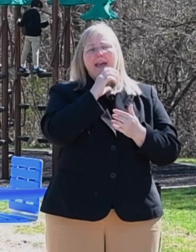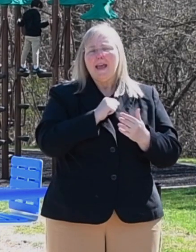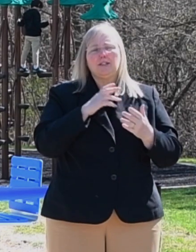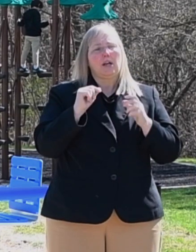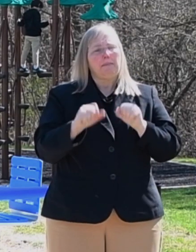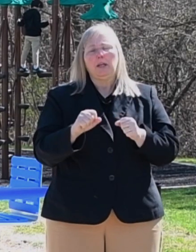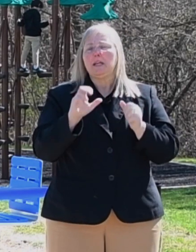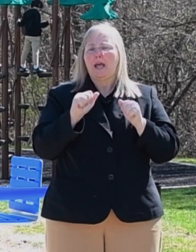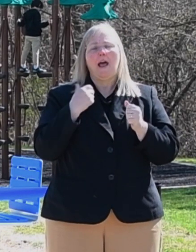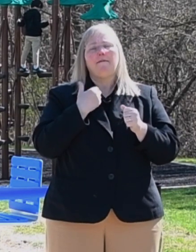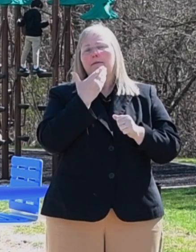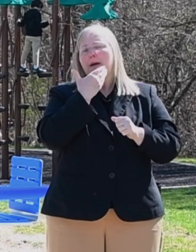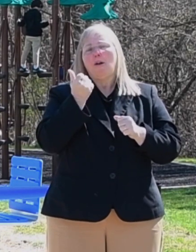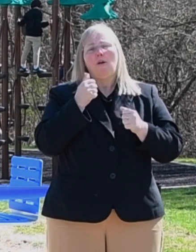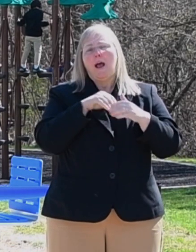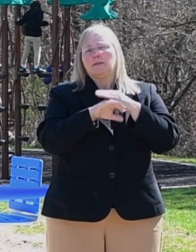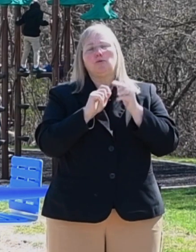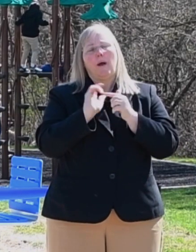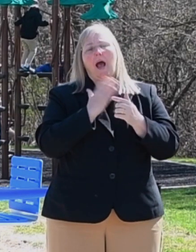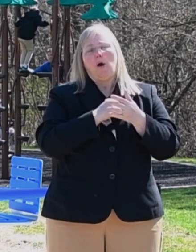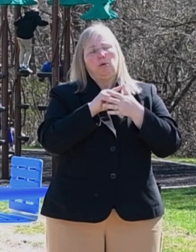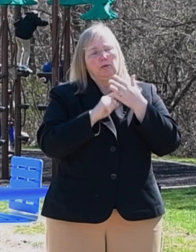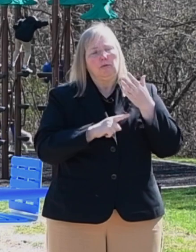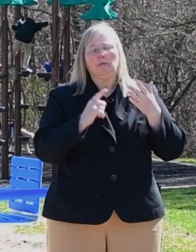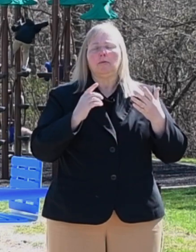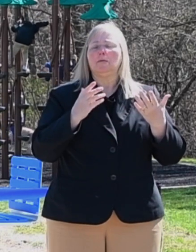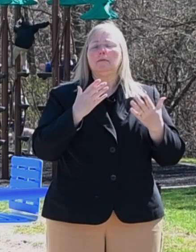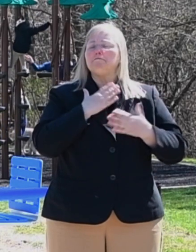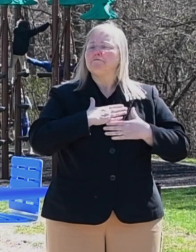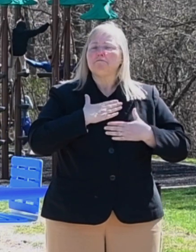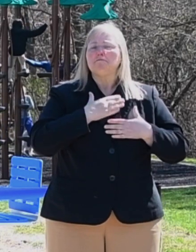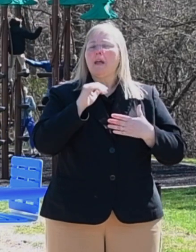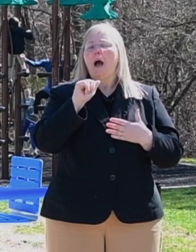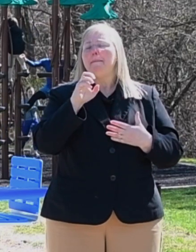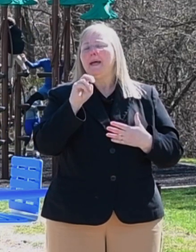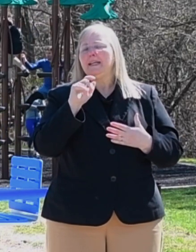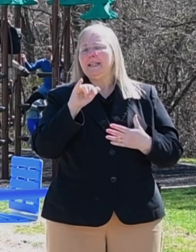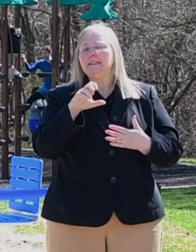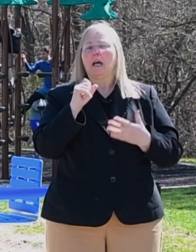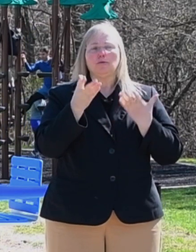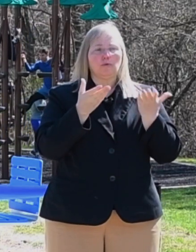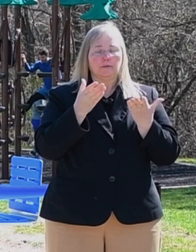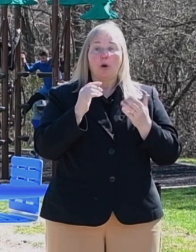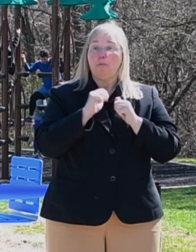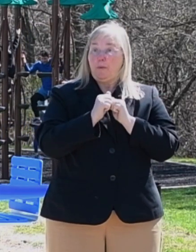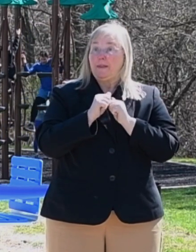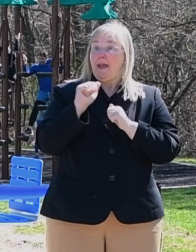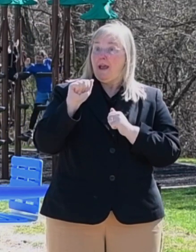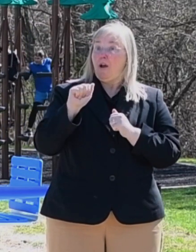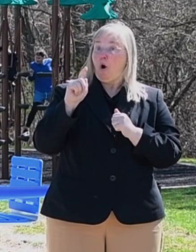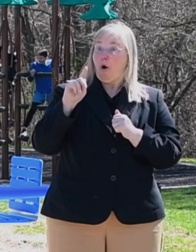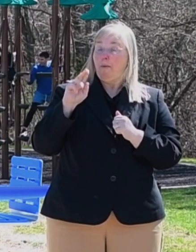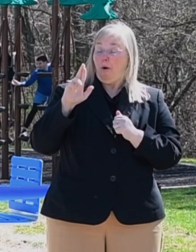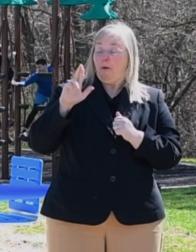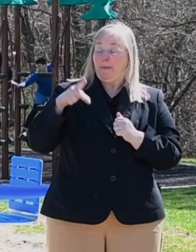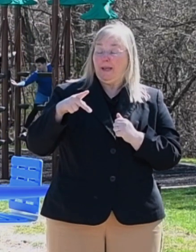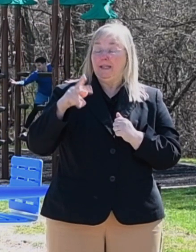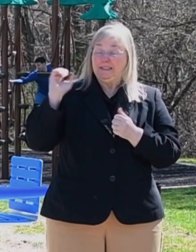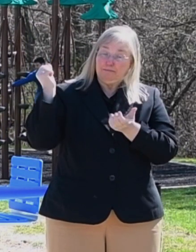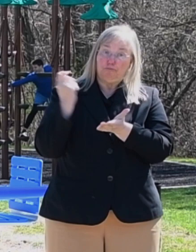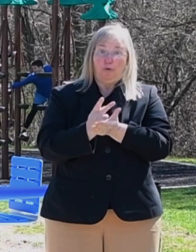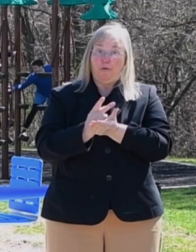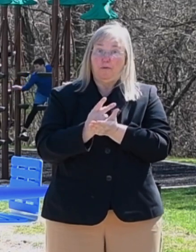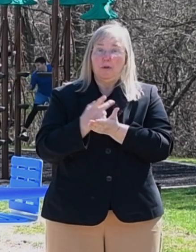greater access to our amenities and services. With AARP's stamp of approval, we have moved